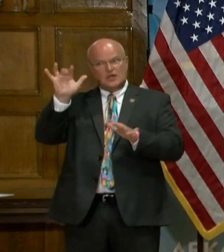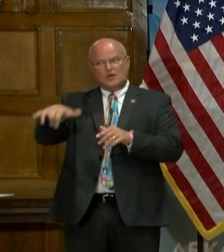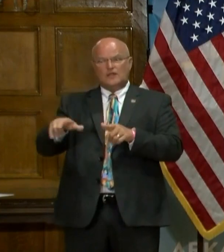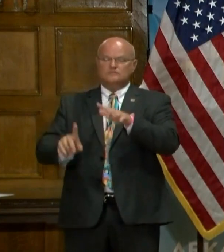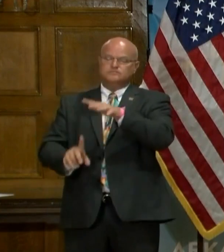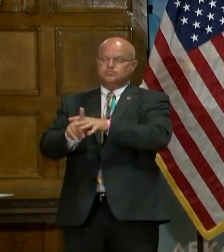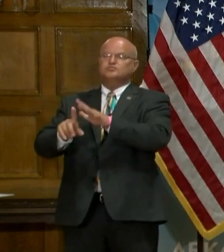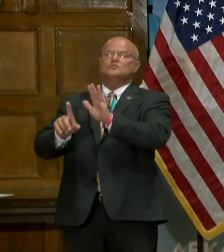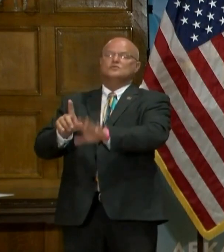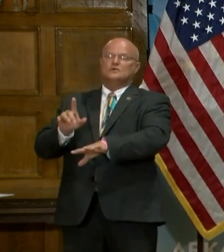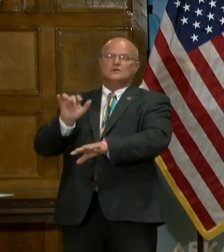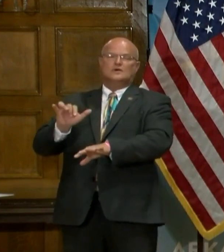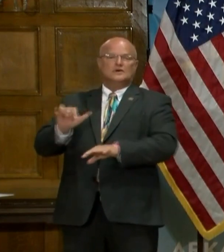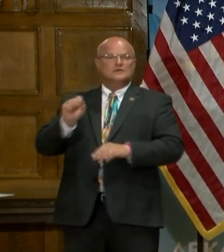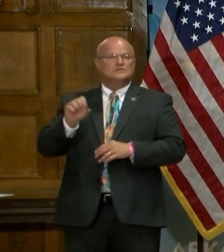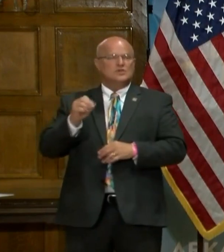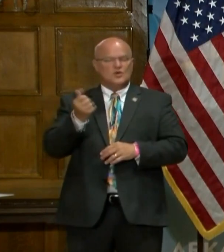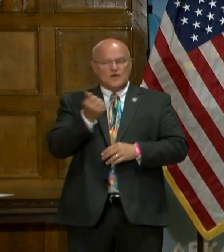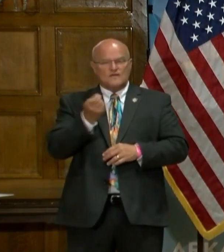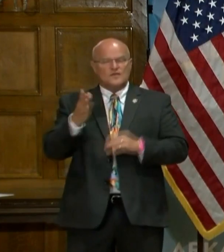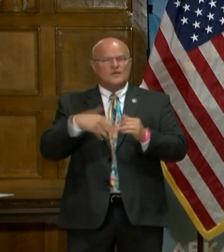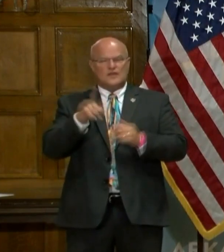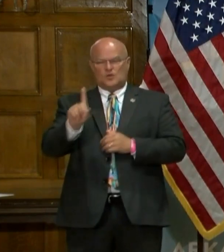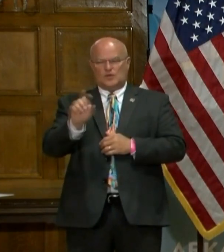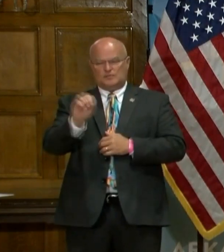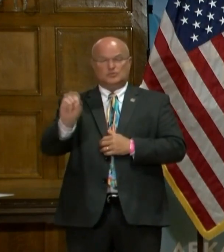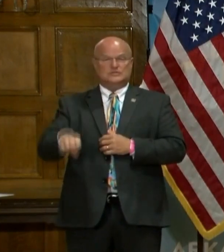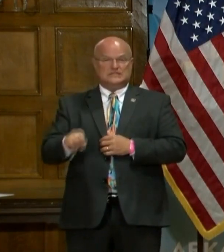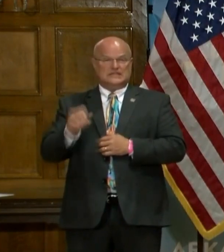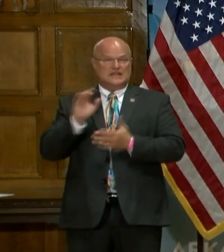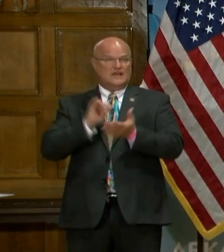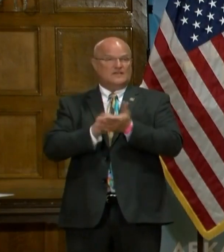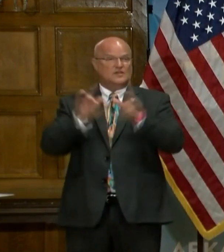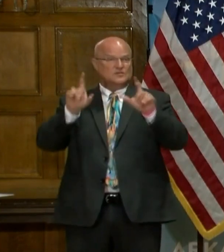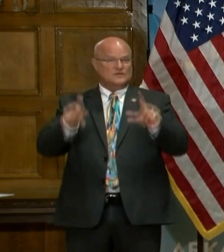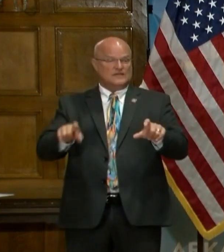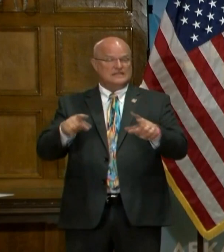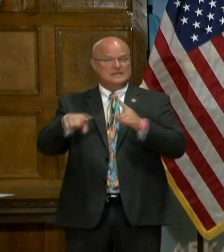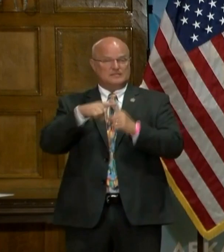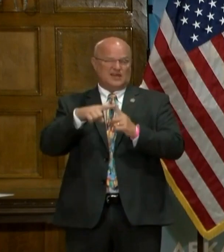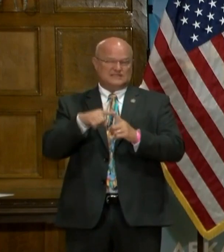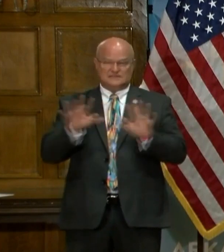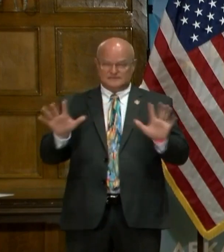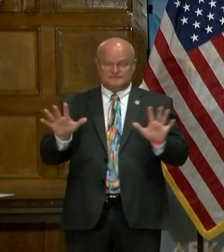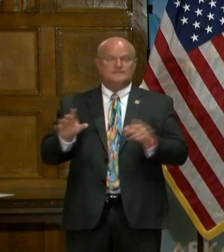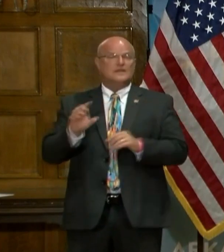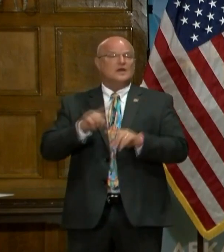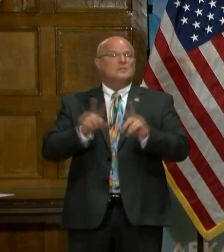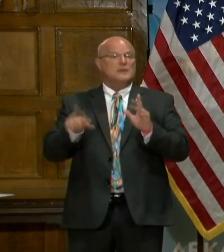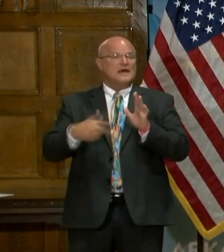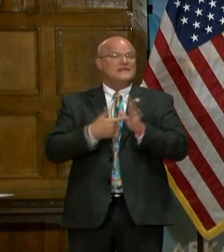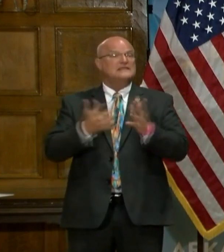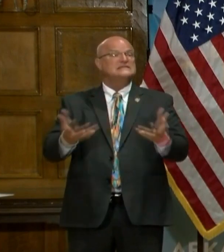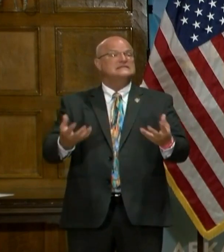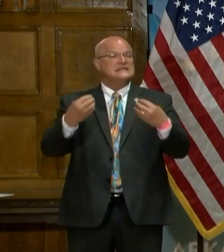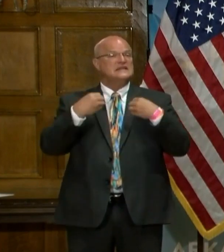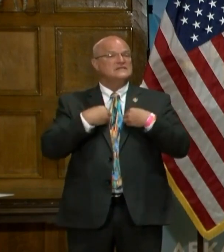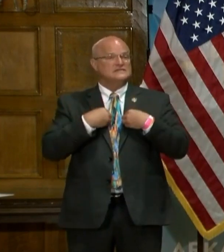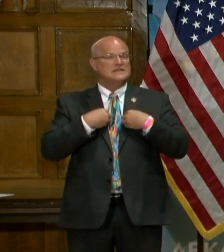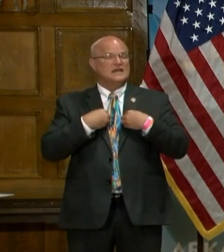about them, but overall, fewer than 1% of those we've tested have tested positive. But this gives us